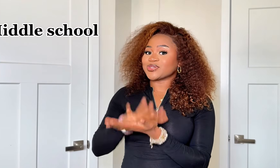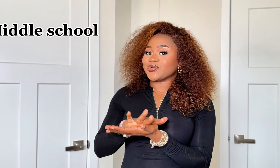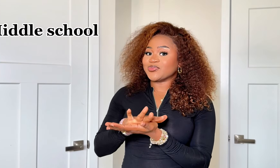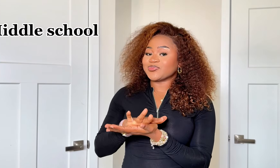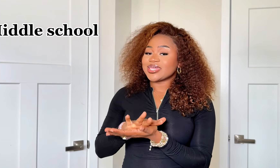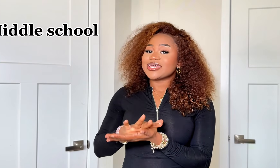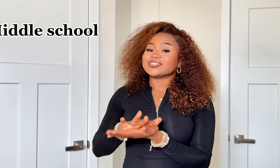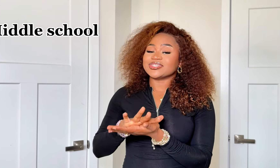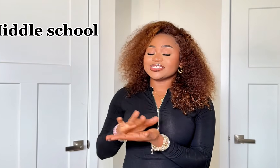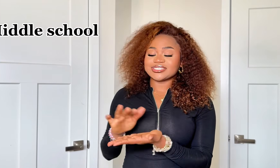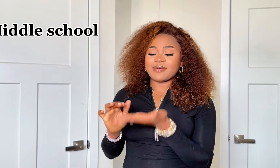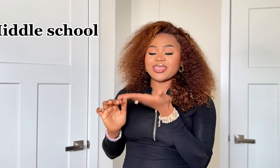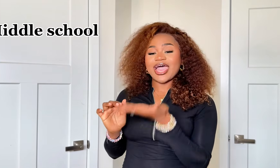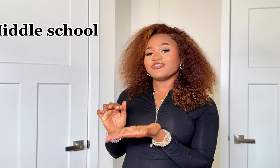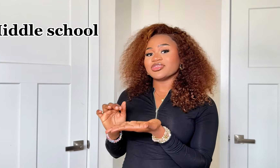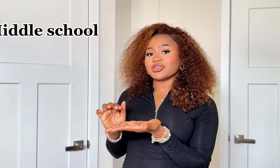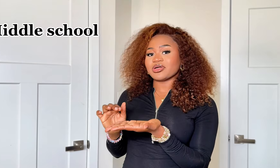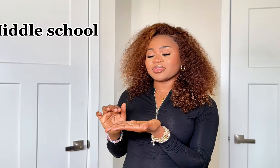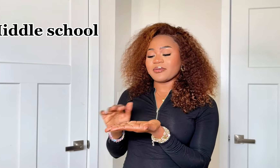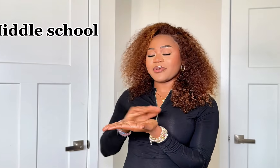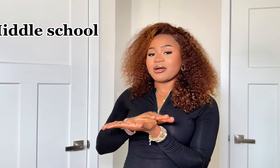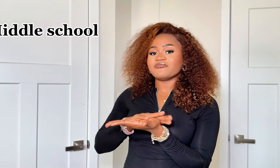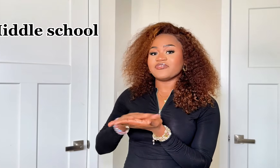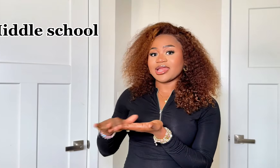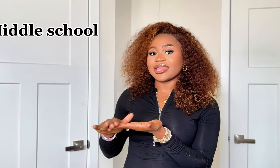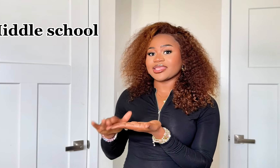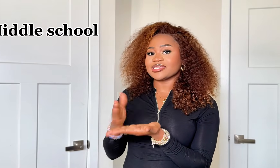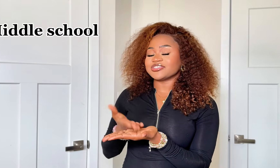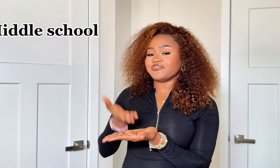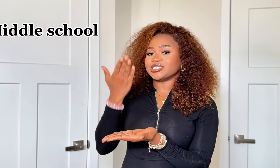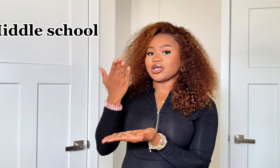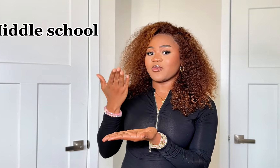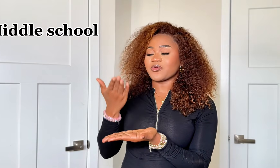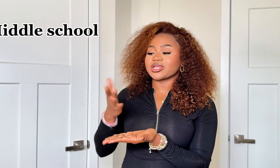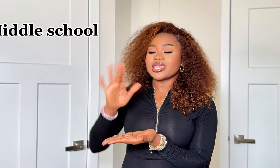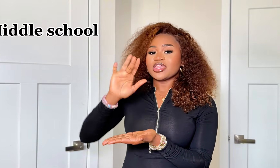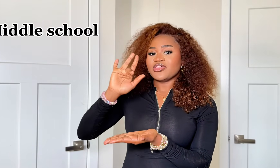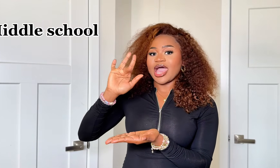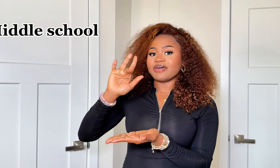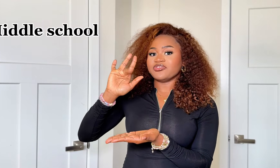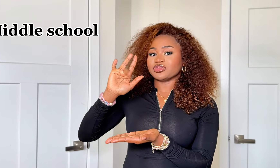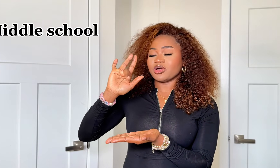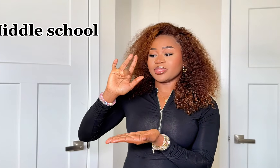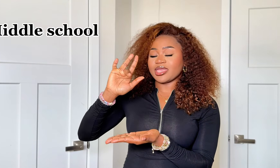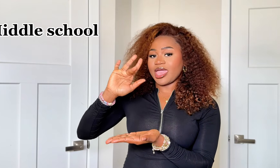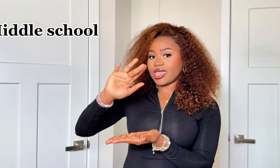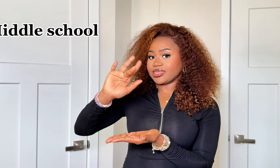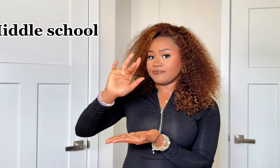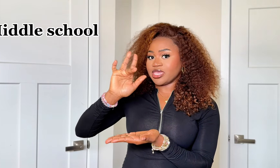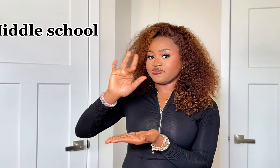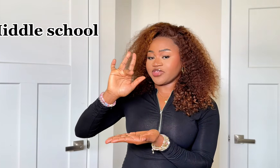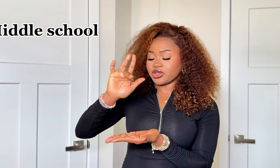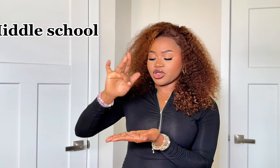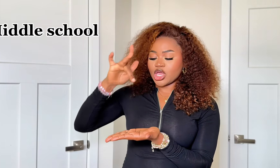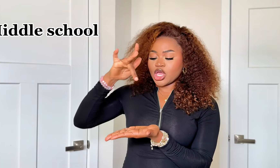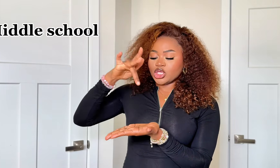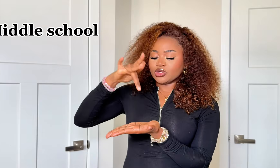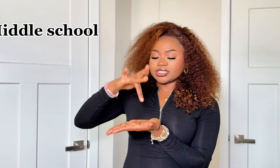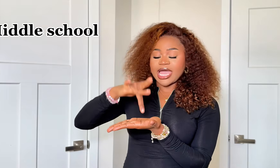school. So this time you have your non-dominant palm flat like this, facing upward. You have your dominant hand, the middle finger. You tap